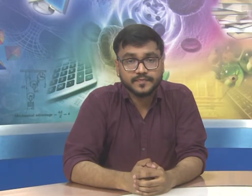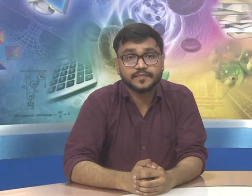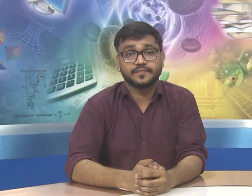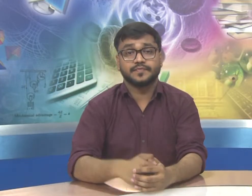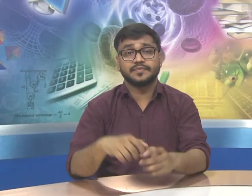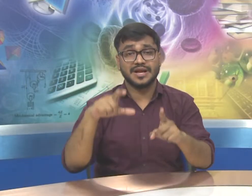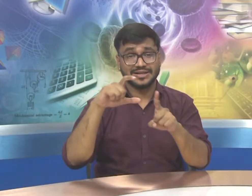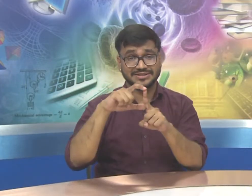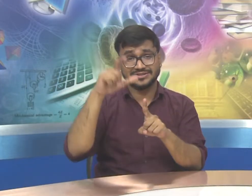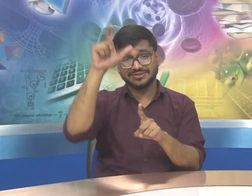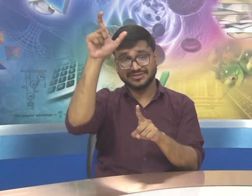weights.